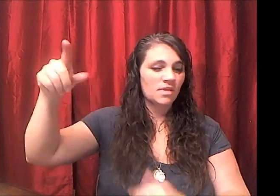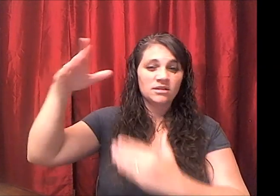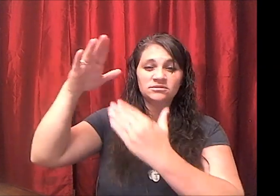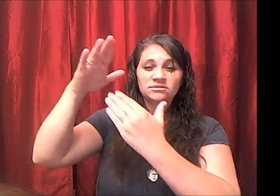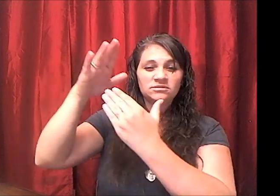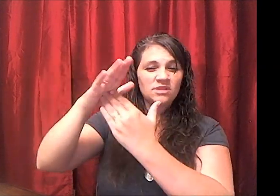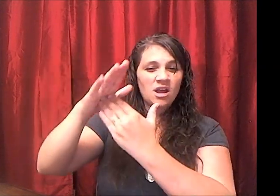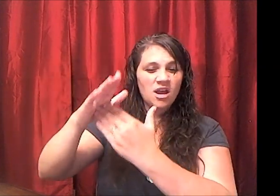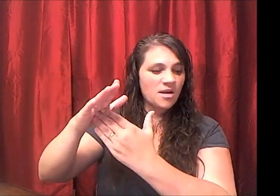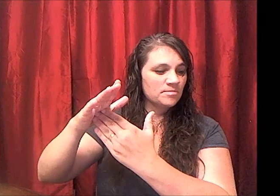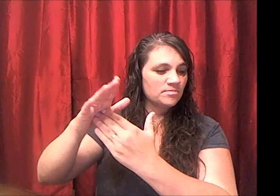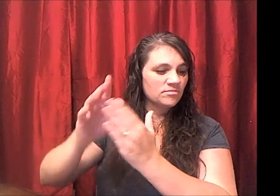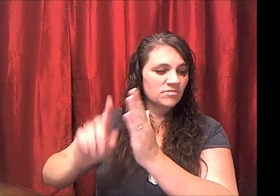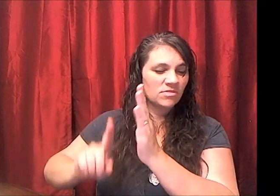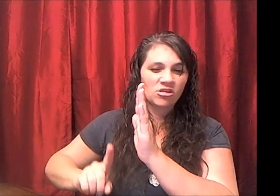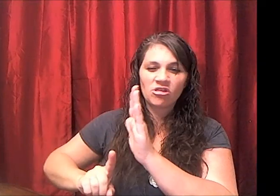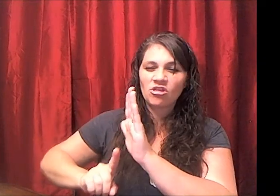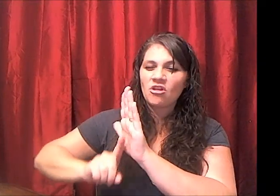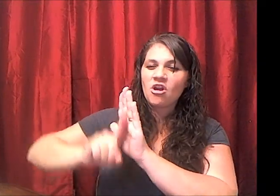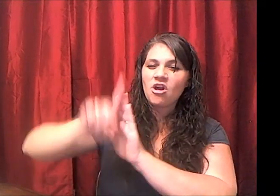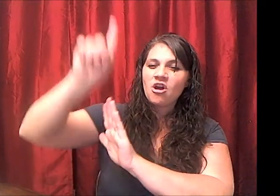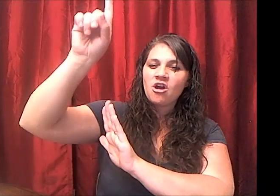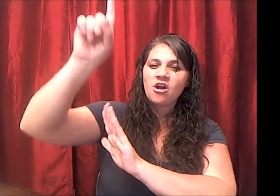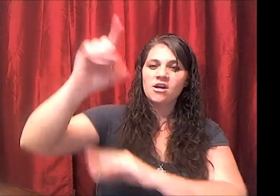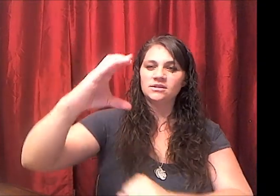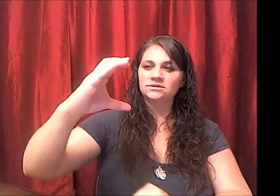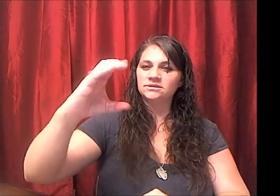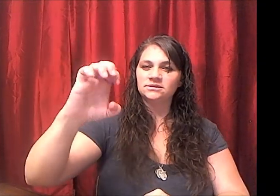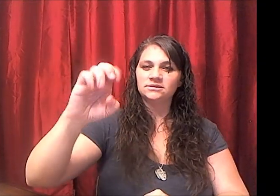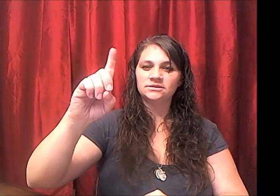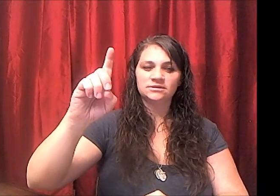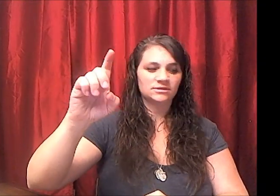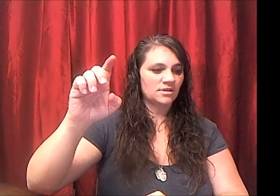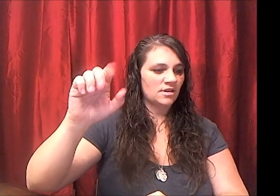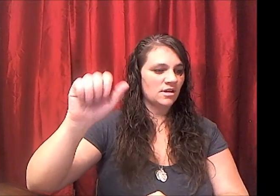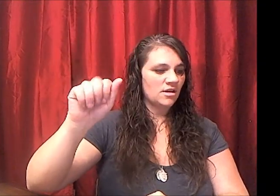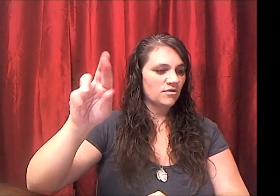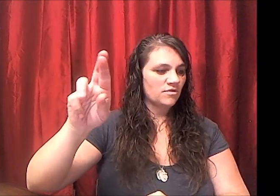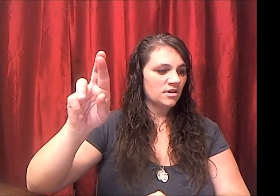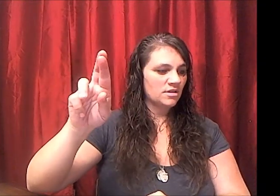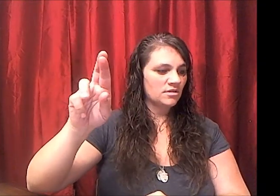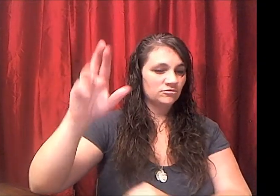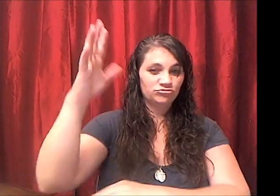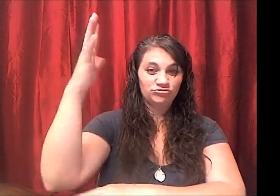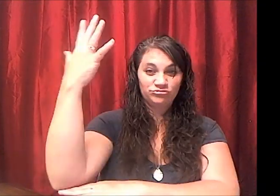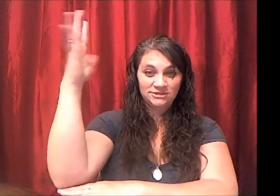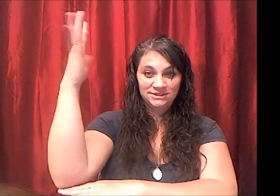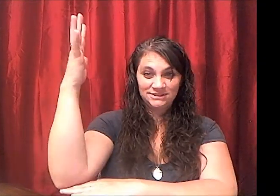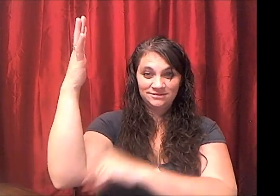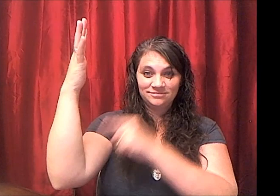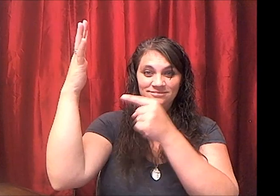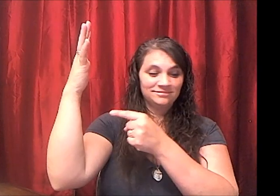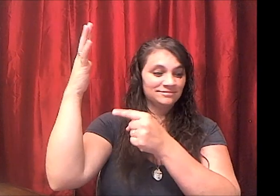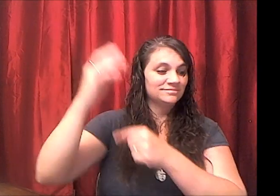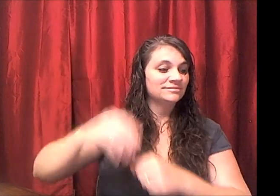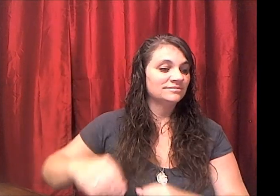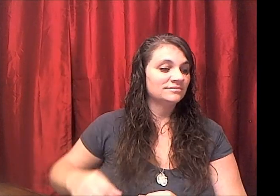speed cash, you get the $1,500 if they only have the time to use it. What do you think, John? I think you went to Speedy Catch. Oh, that's pretty good